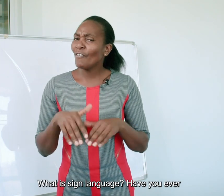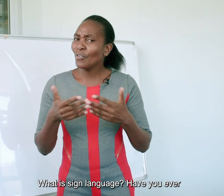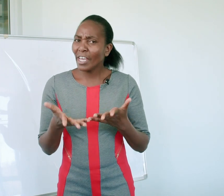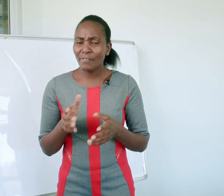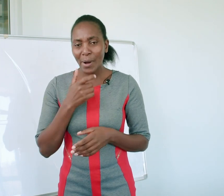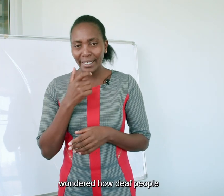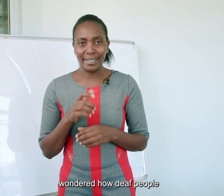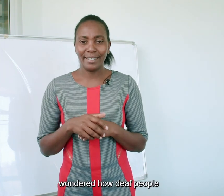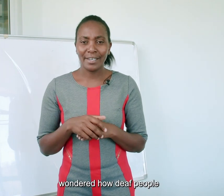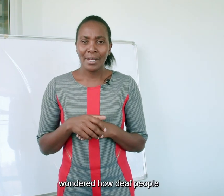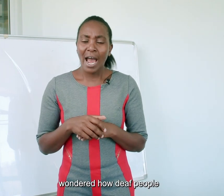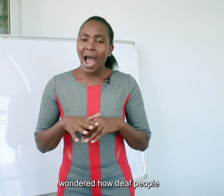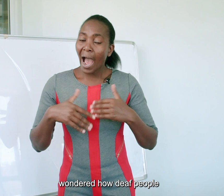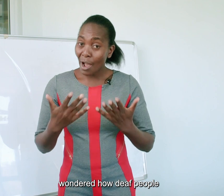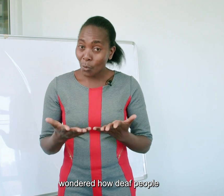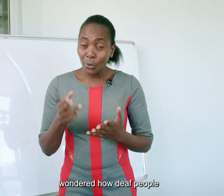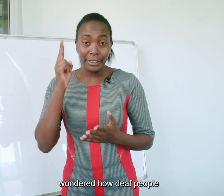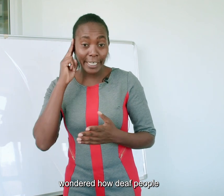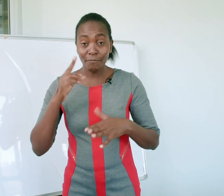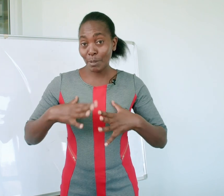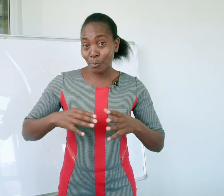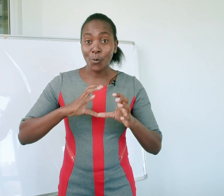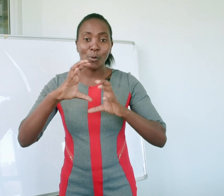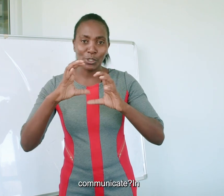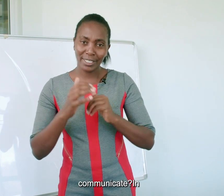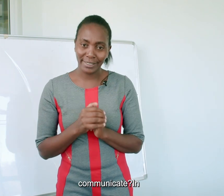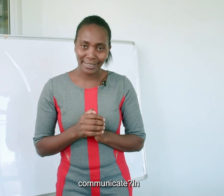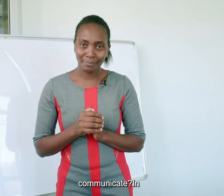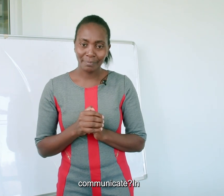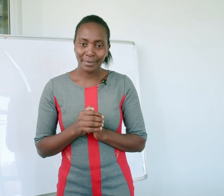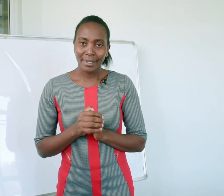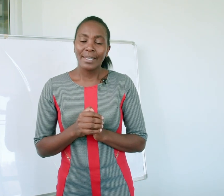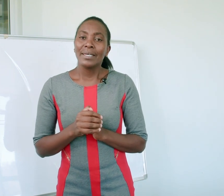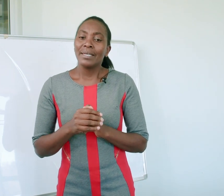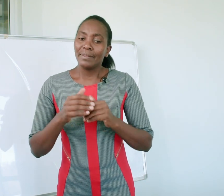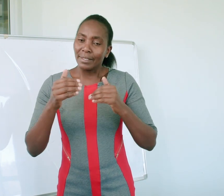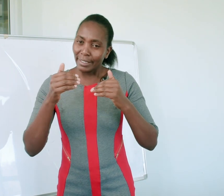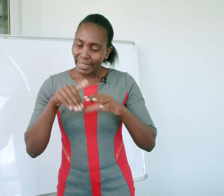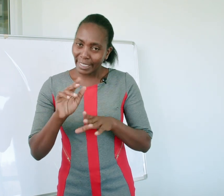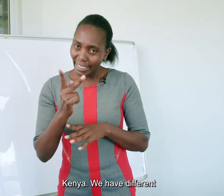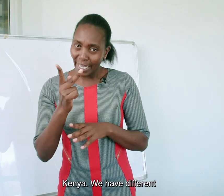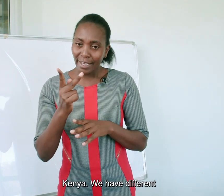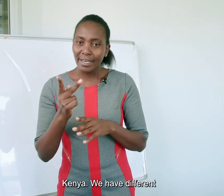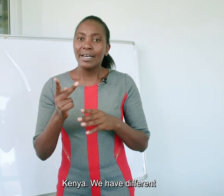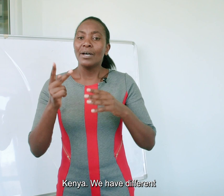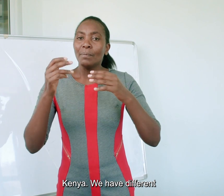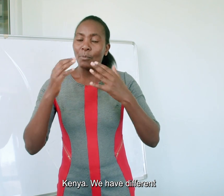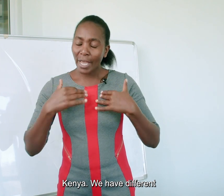you ever wondered how deaf people communicate? In Kenya, we